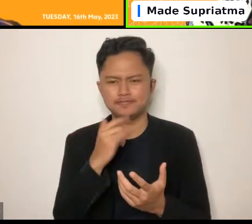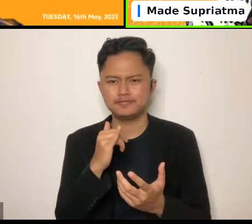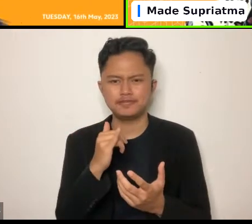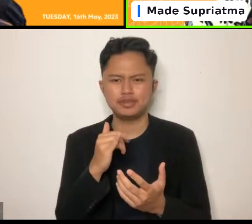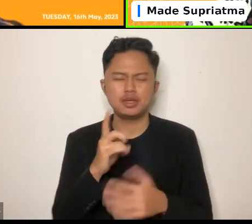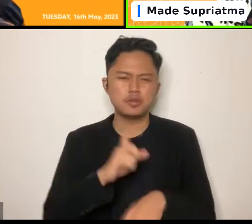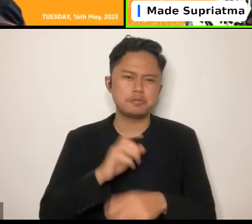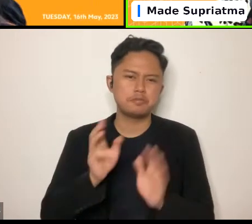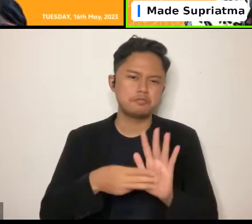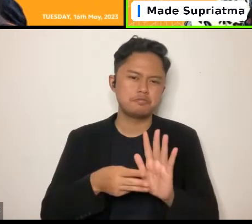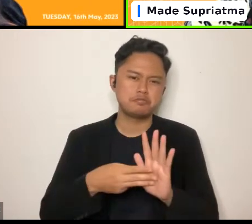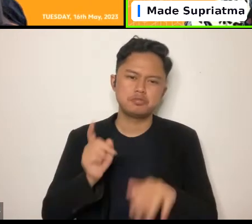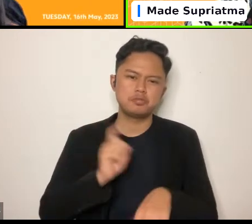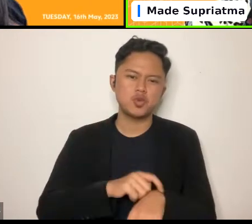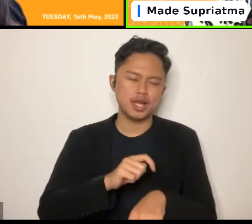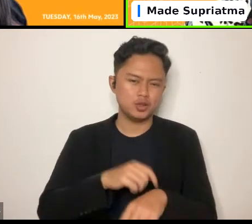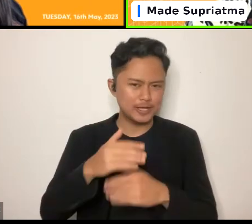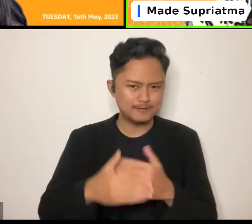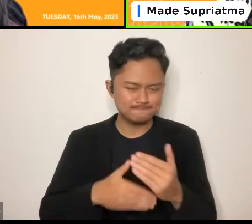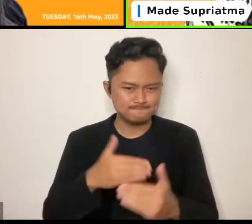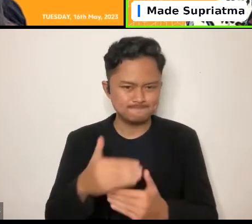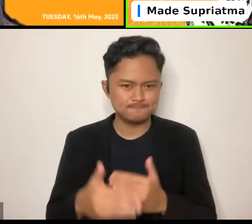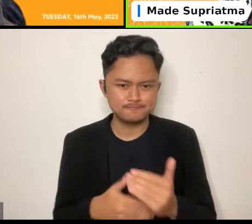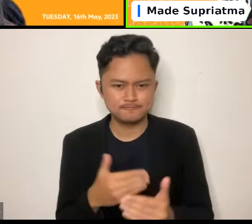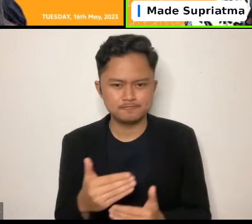time when